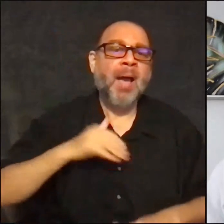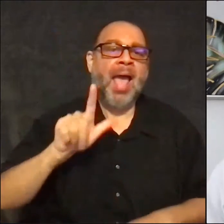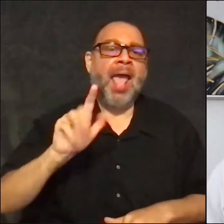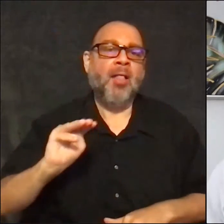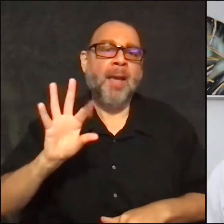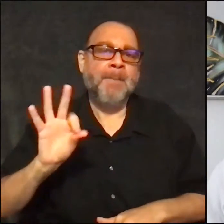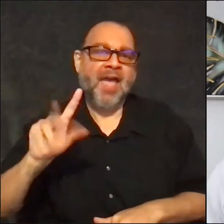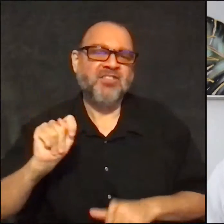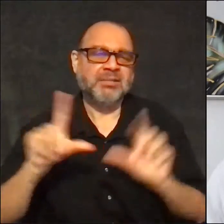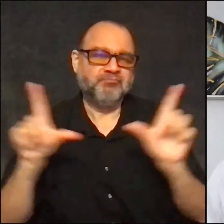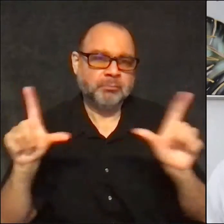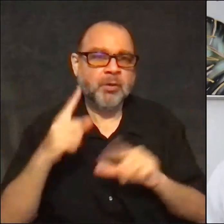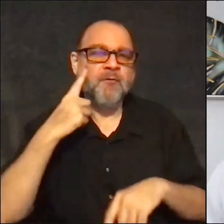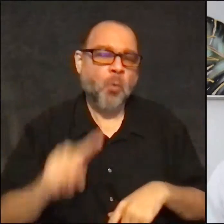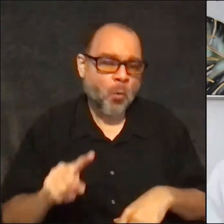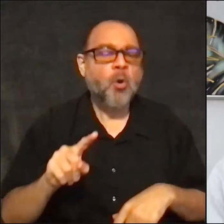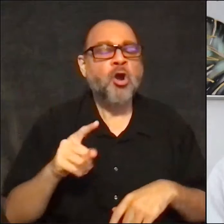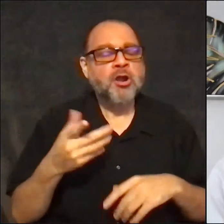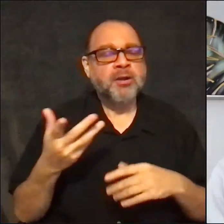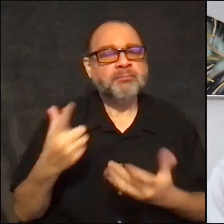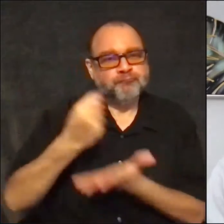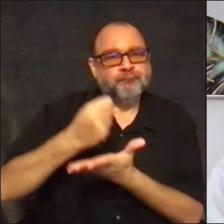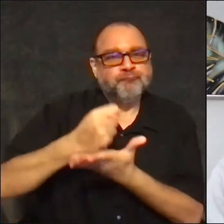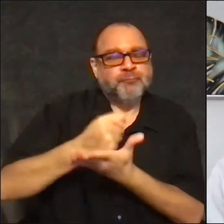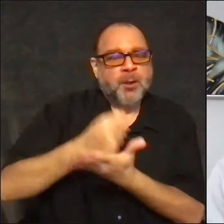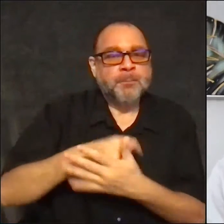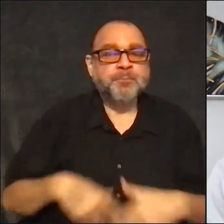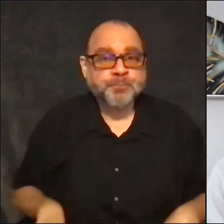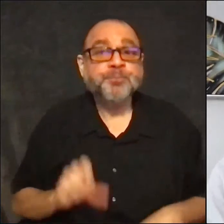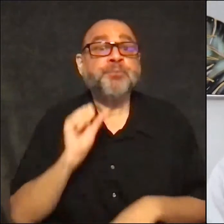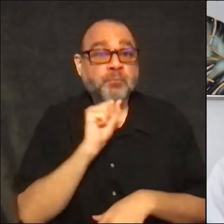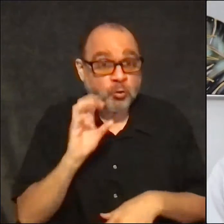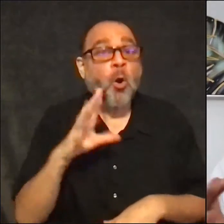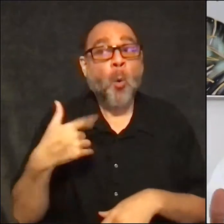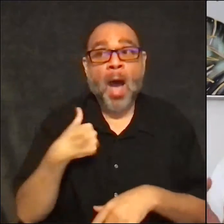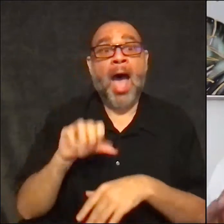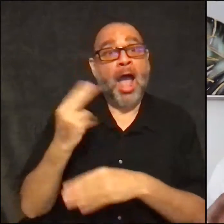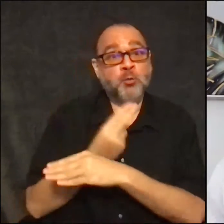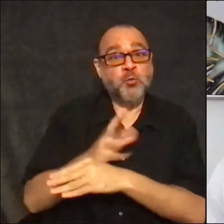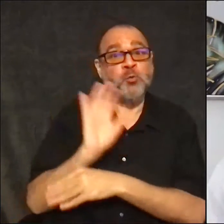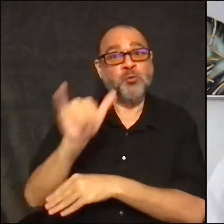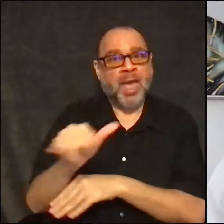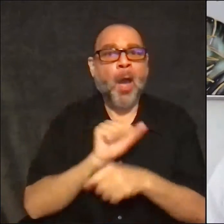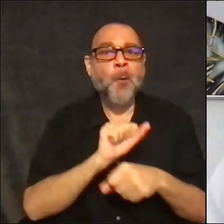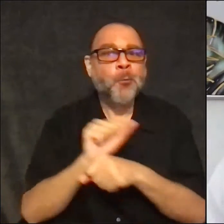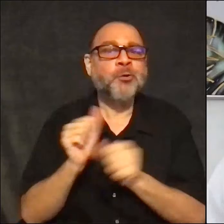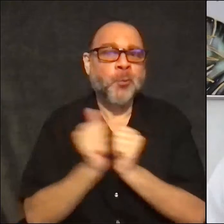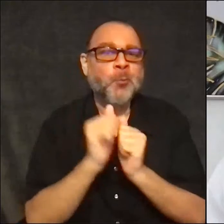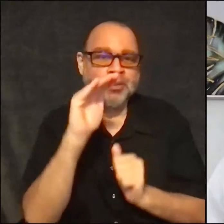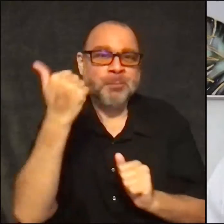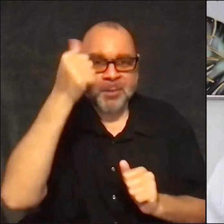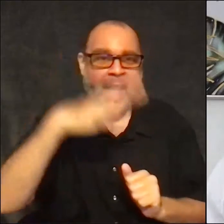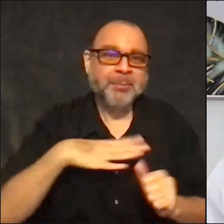Black men in corporate America find inner peace through one-on-one psychotherapy. I'm the understanding that